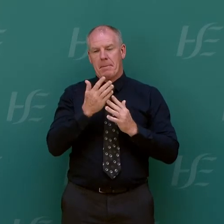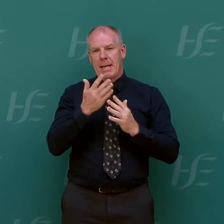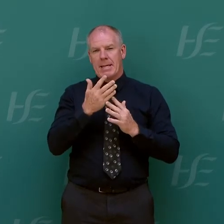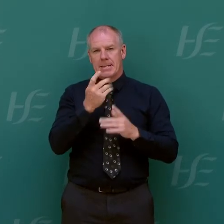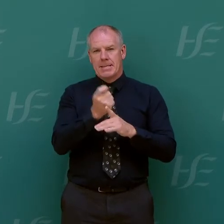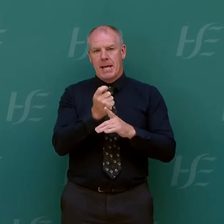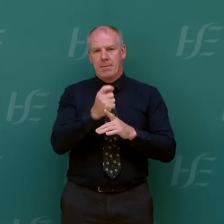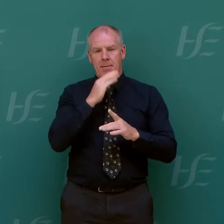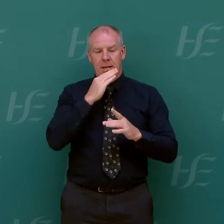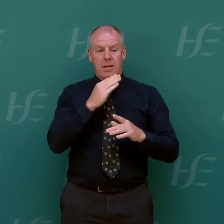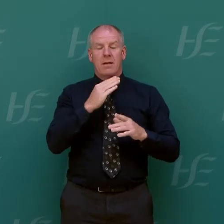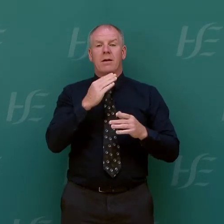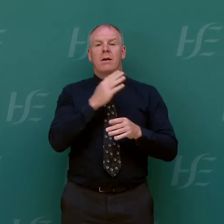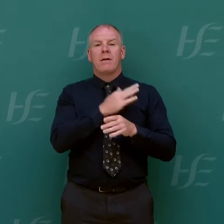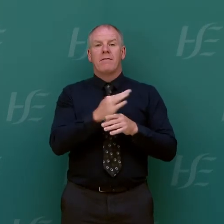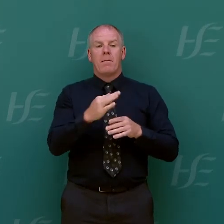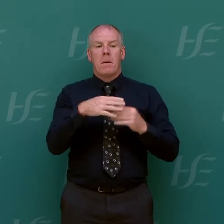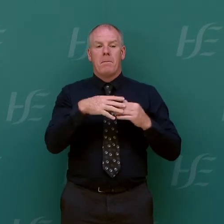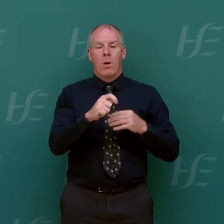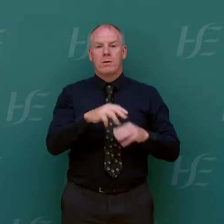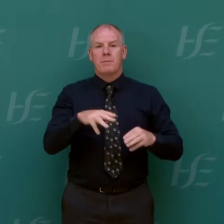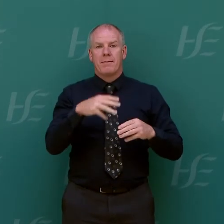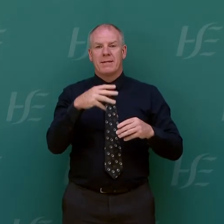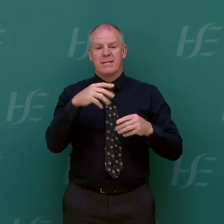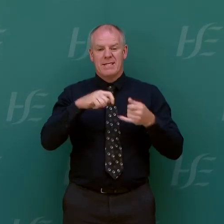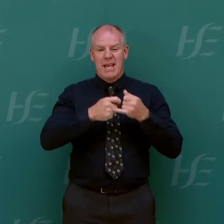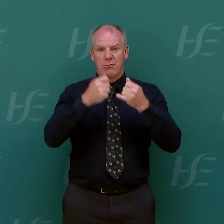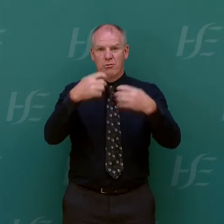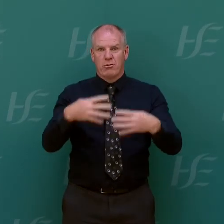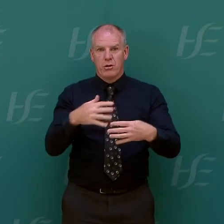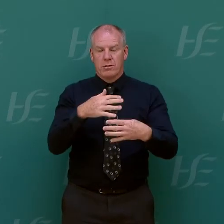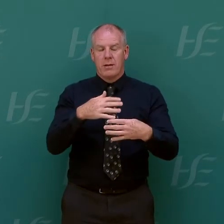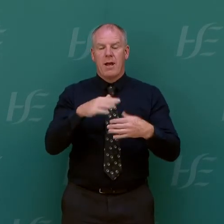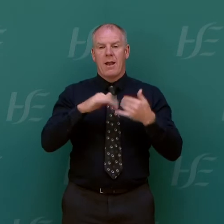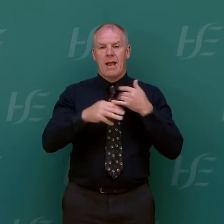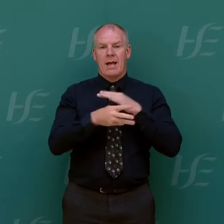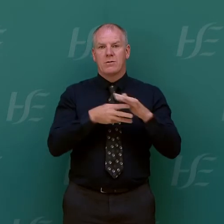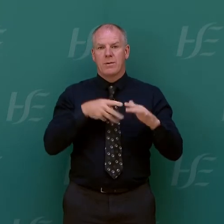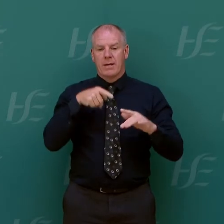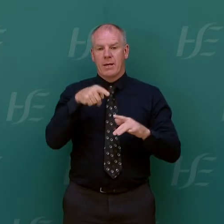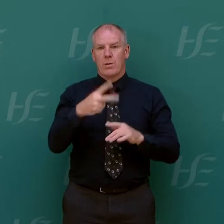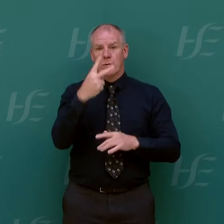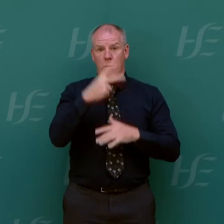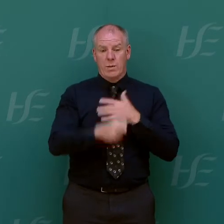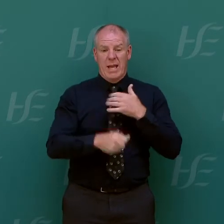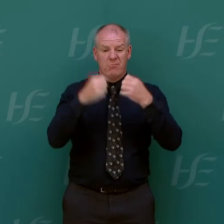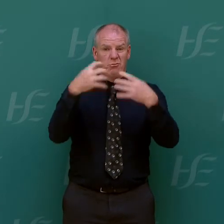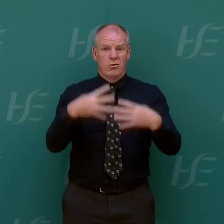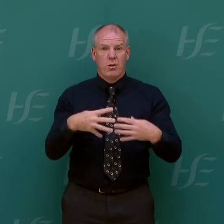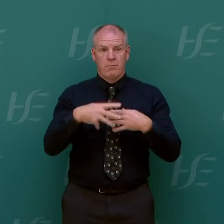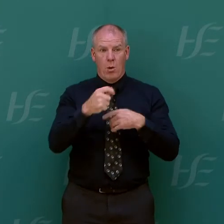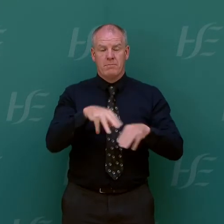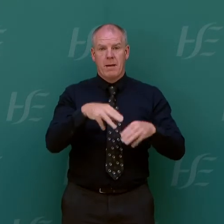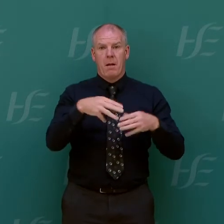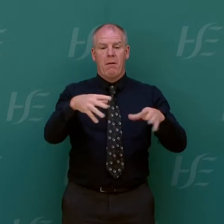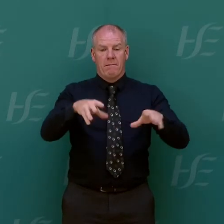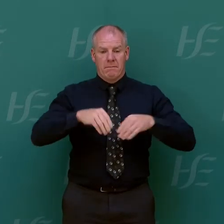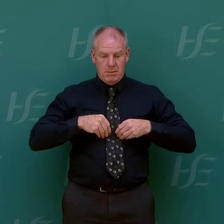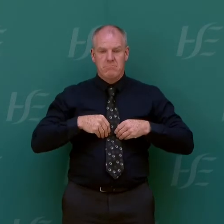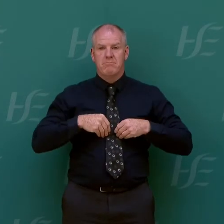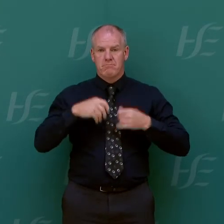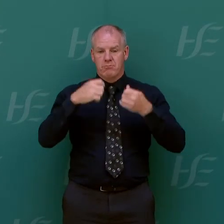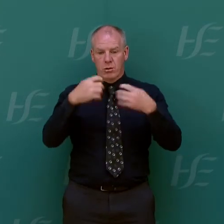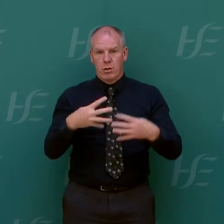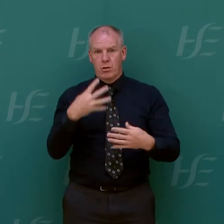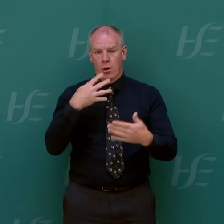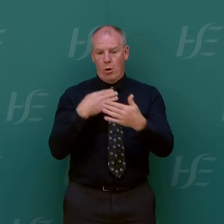the point at which most people get their test result. Last week is at 2 days. So most people get their result within 2